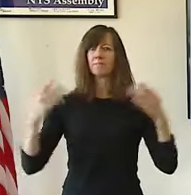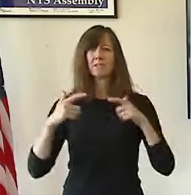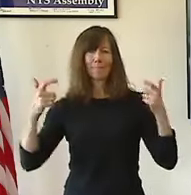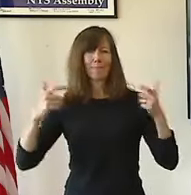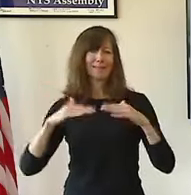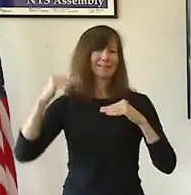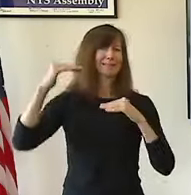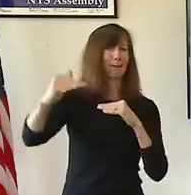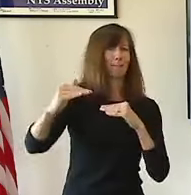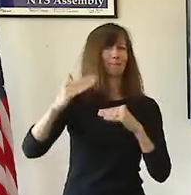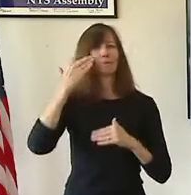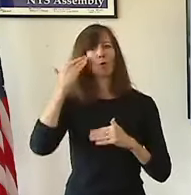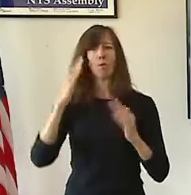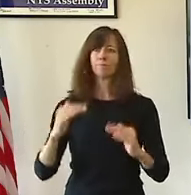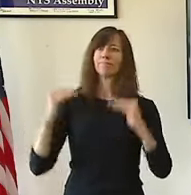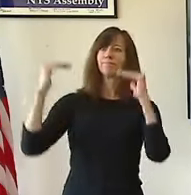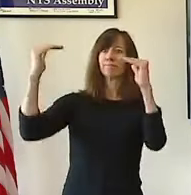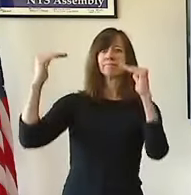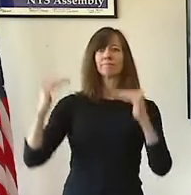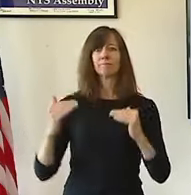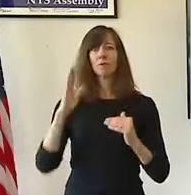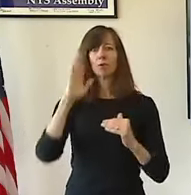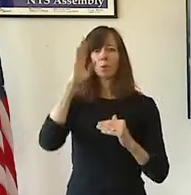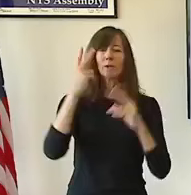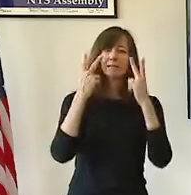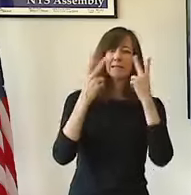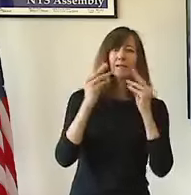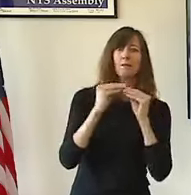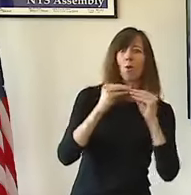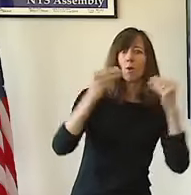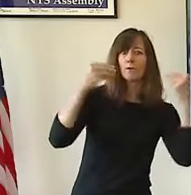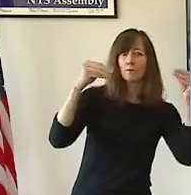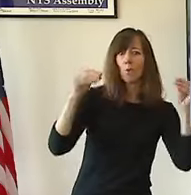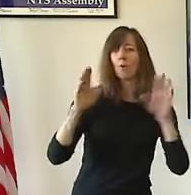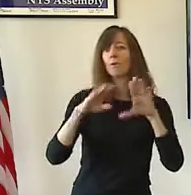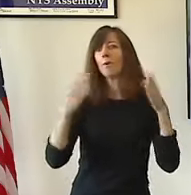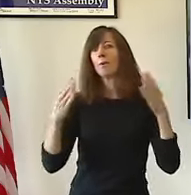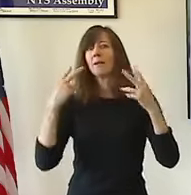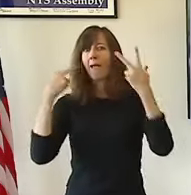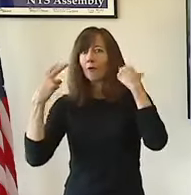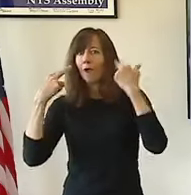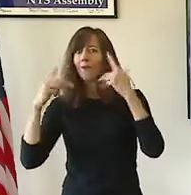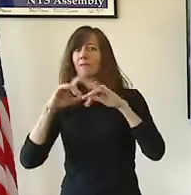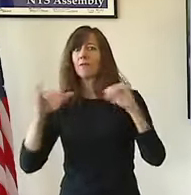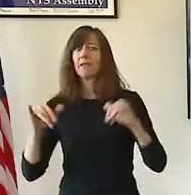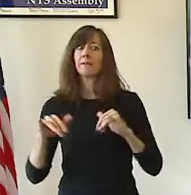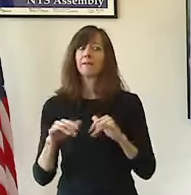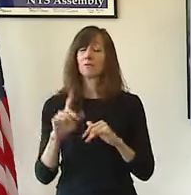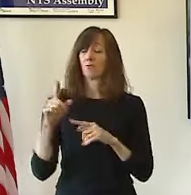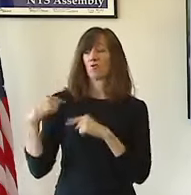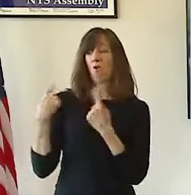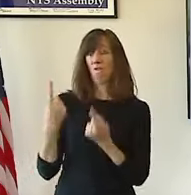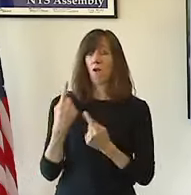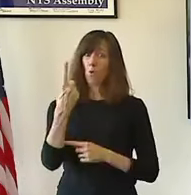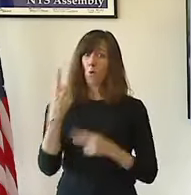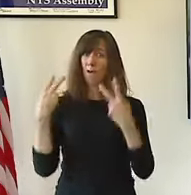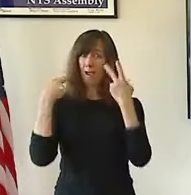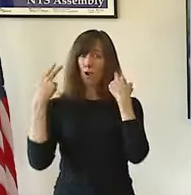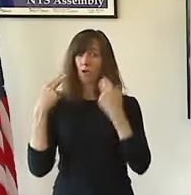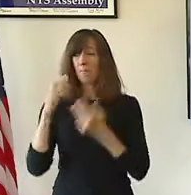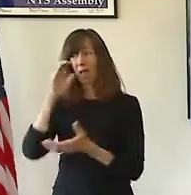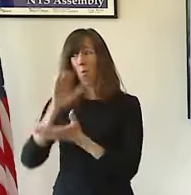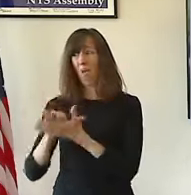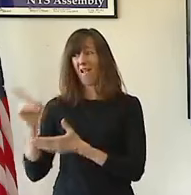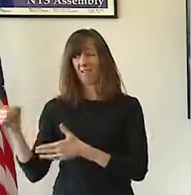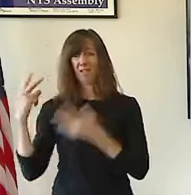to be open. You'll see a little bit more of that, haircuts, etc. I will tell you the only one I've gotten is the one my wife gave me, and she didn't want me to say that because